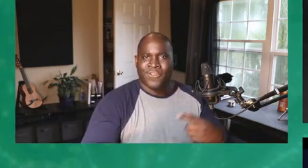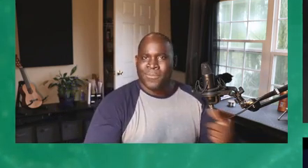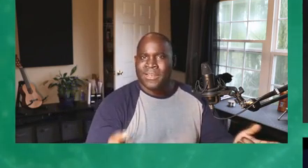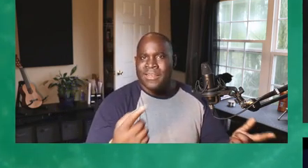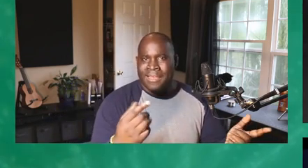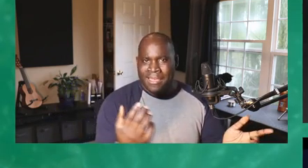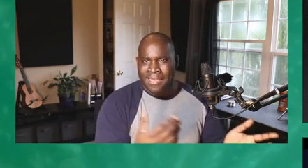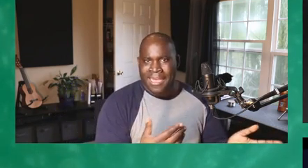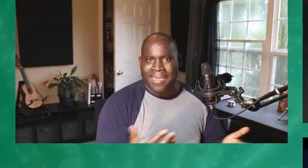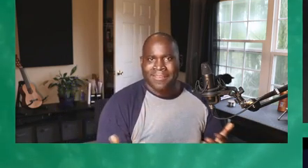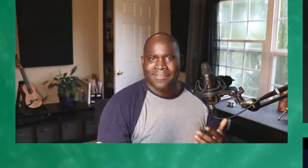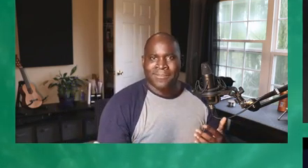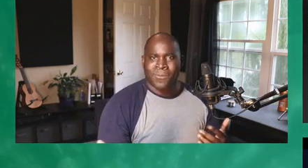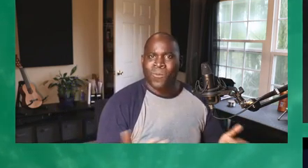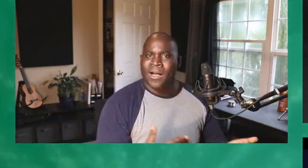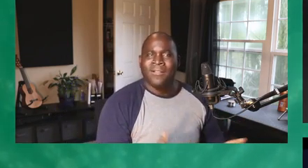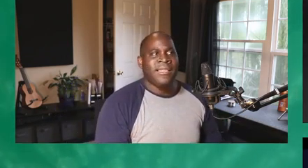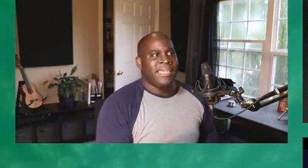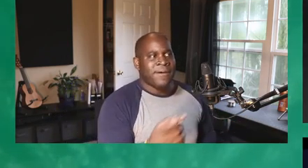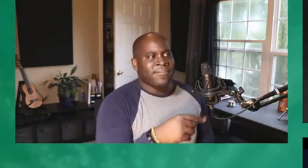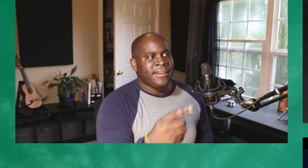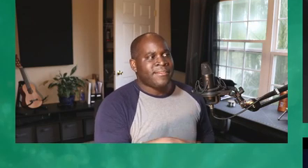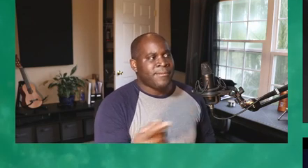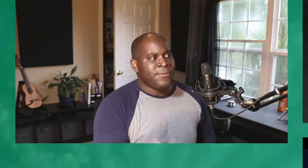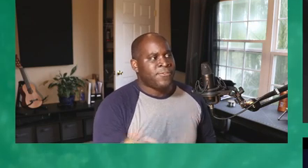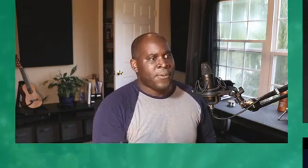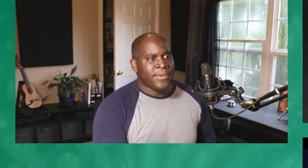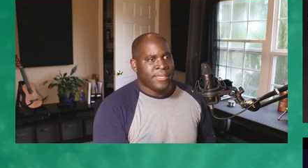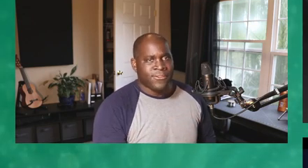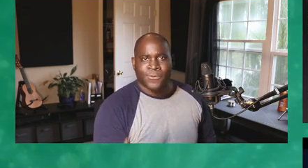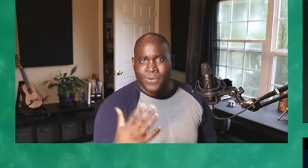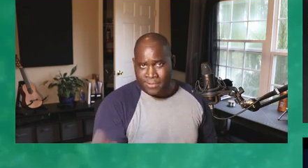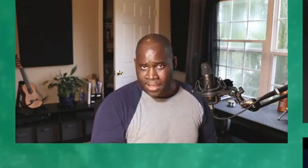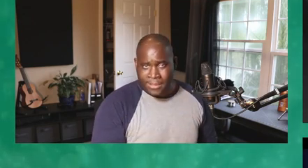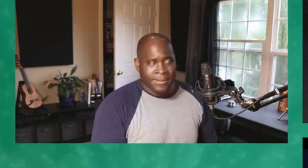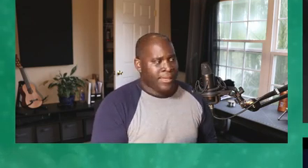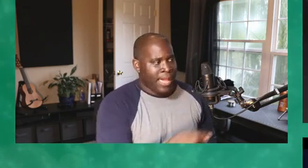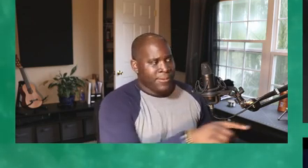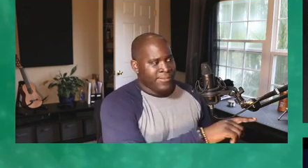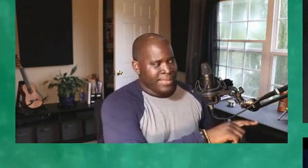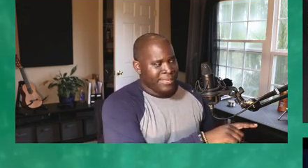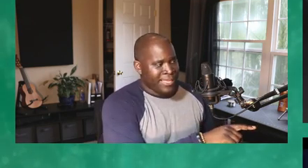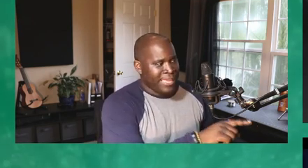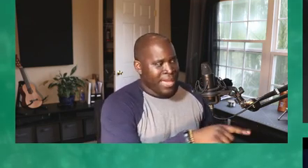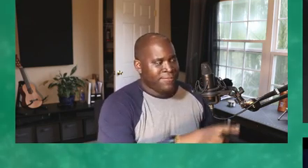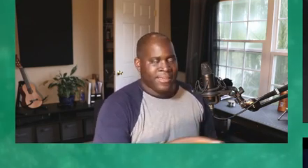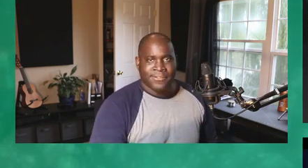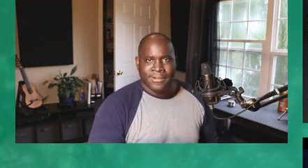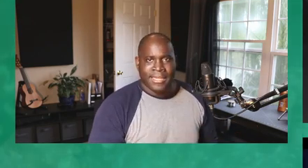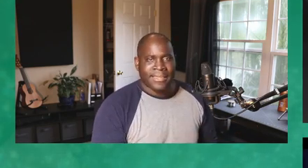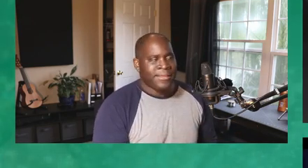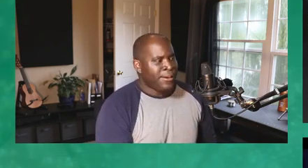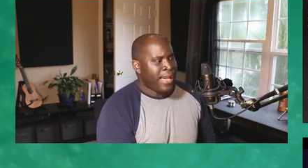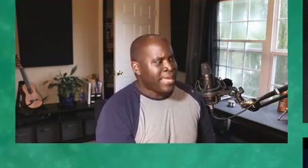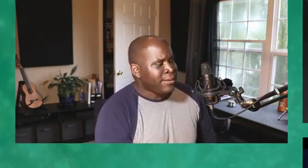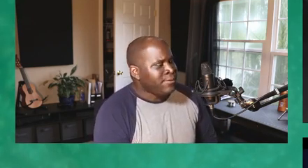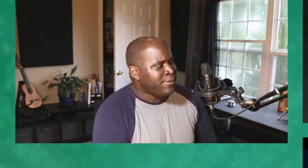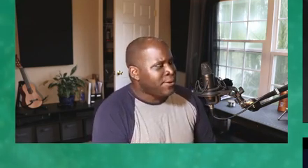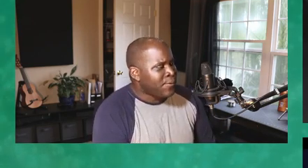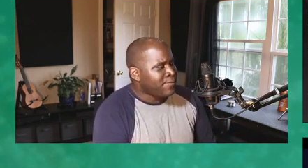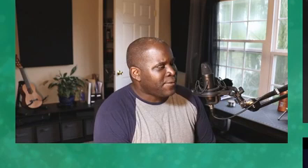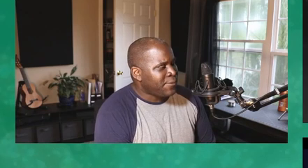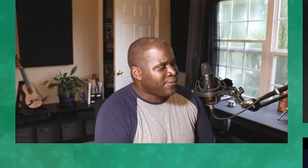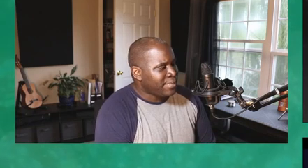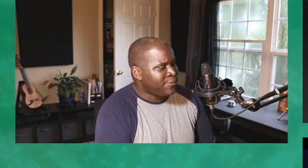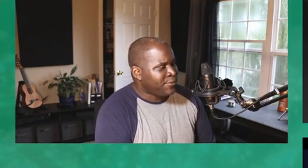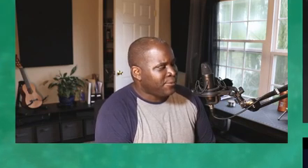that I get interpreted as well. If I was signing to someone who spoke English, who could talk, I would sign it like how face look like. And I don't even